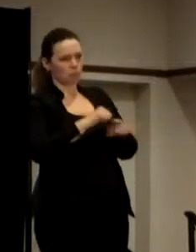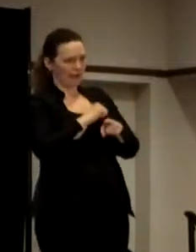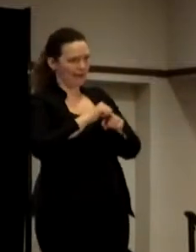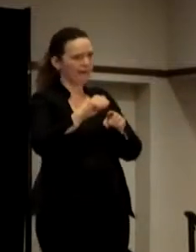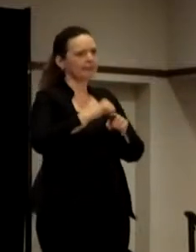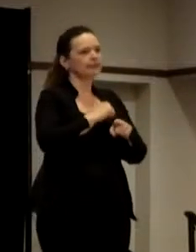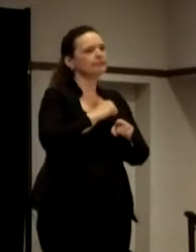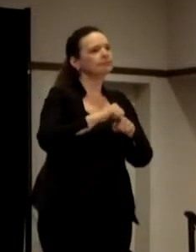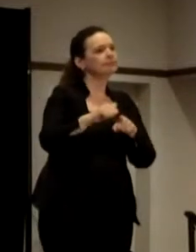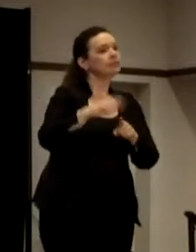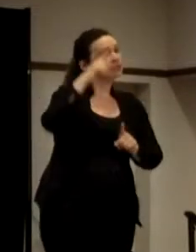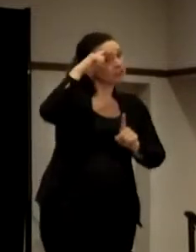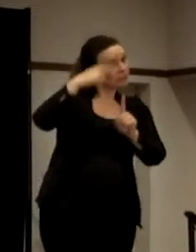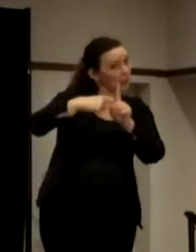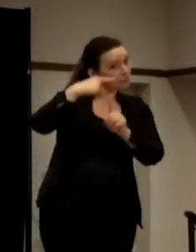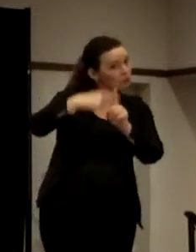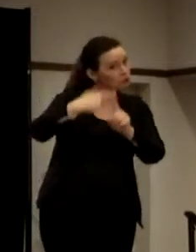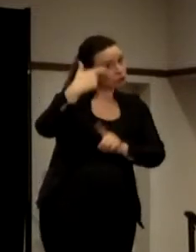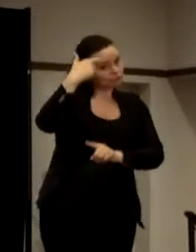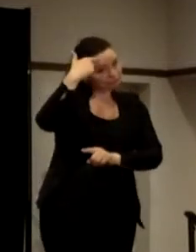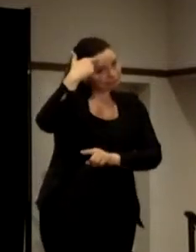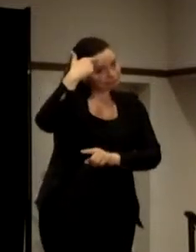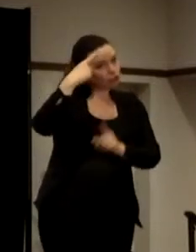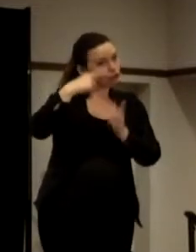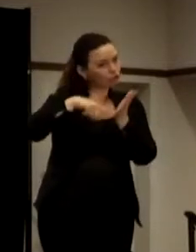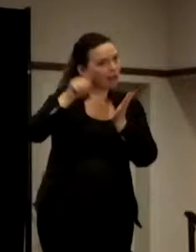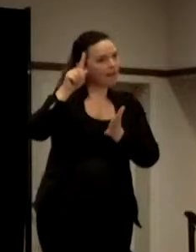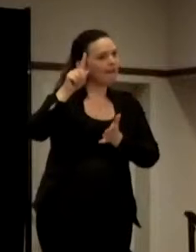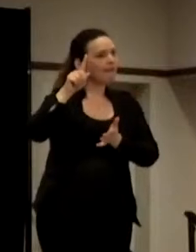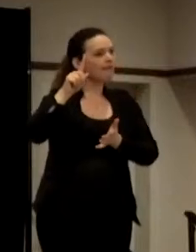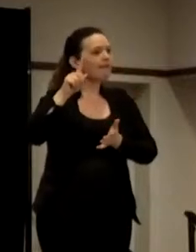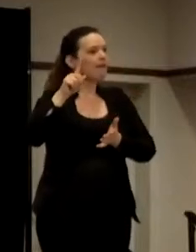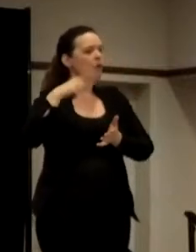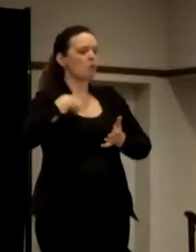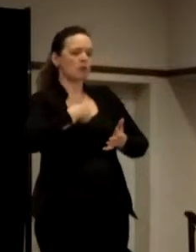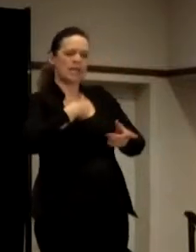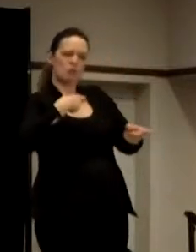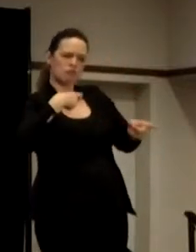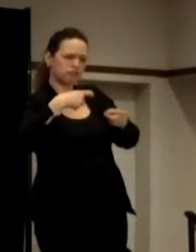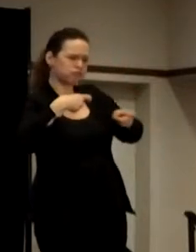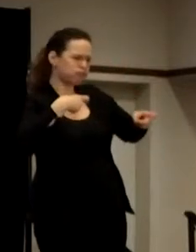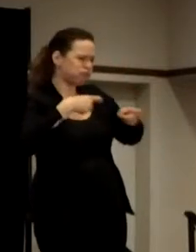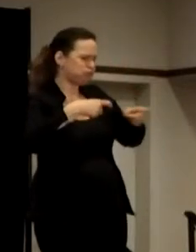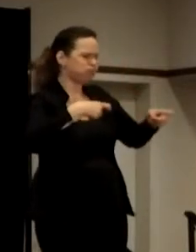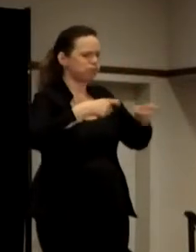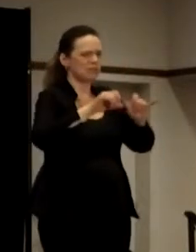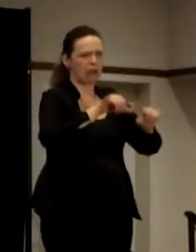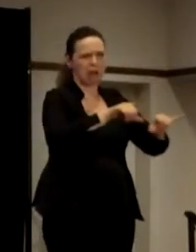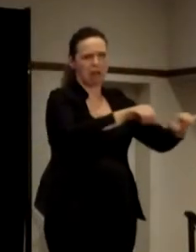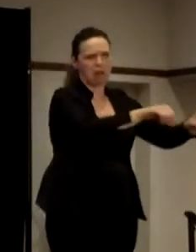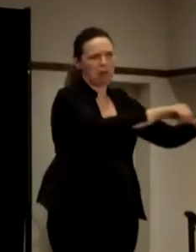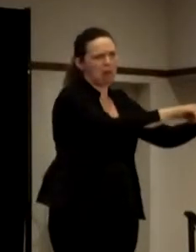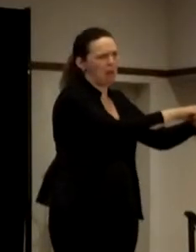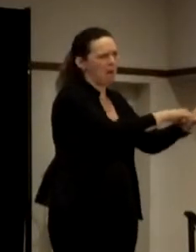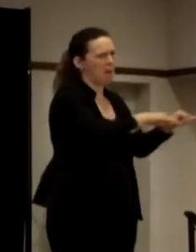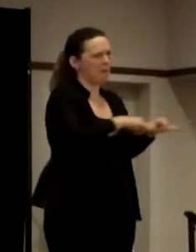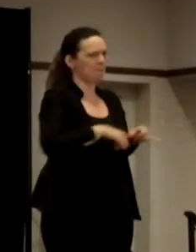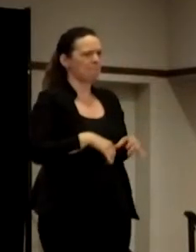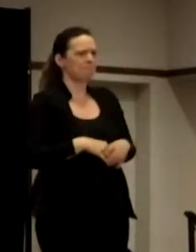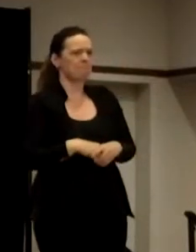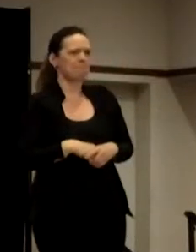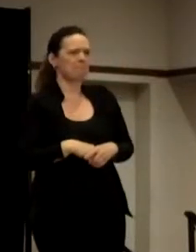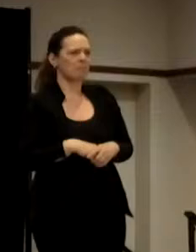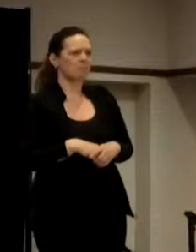in. This is as regulated of a facility as you can get. So at some